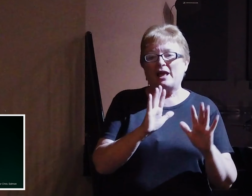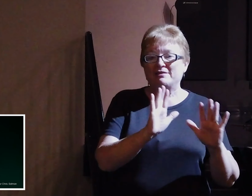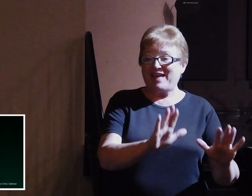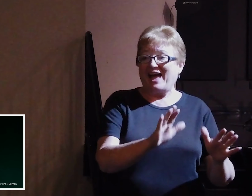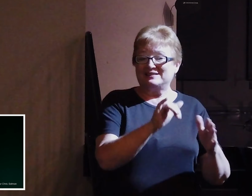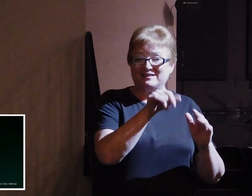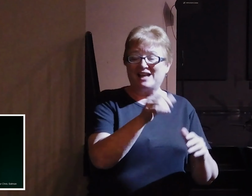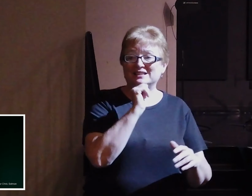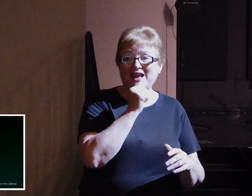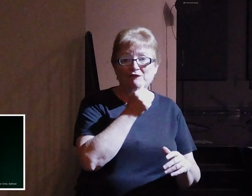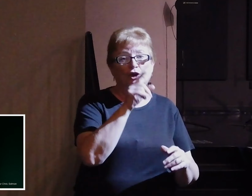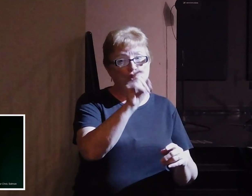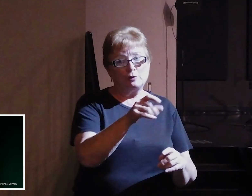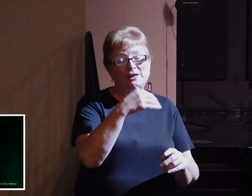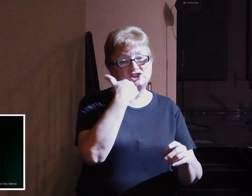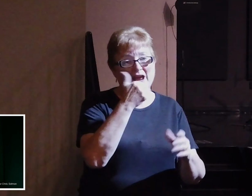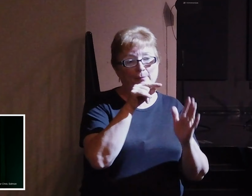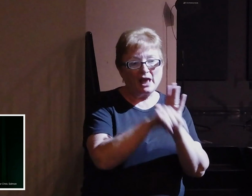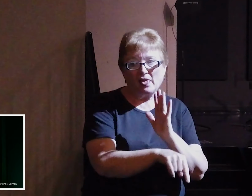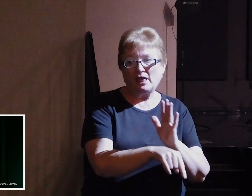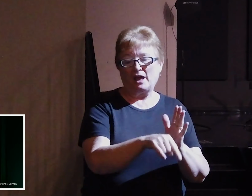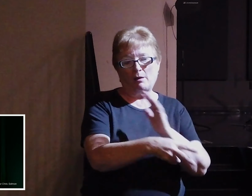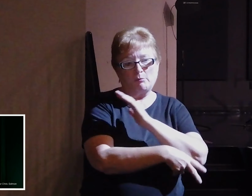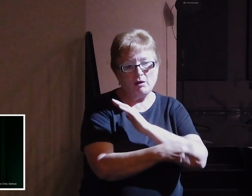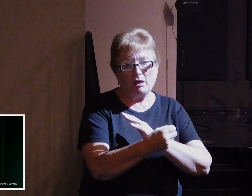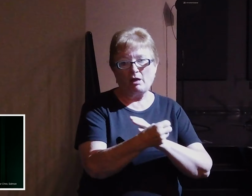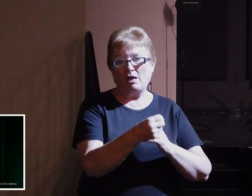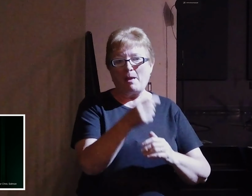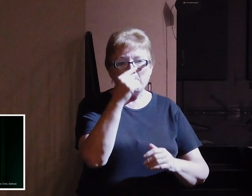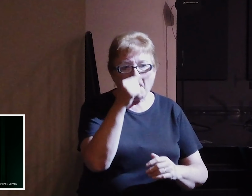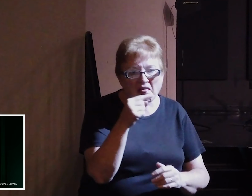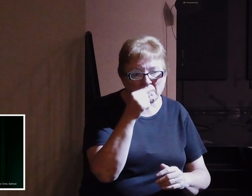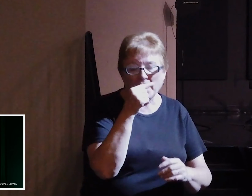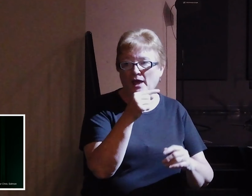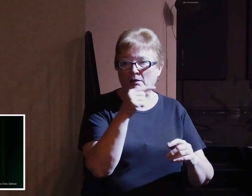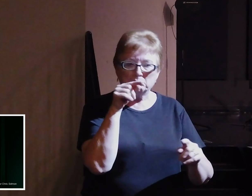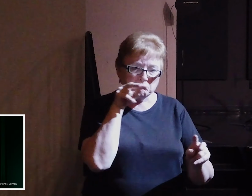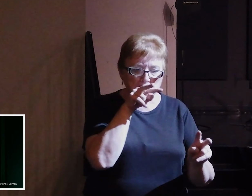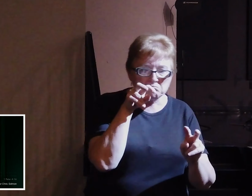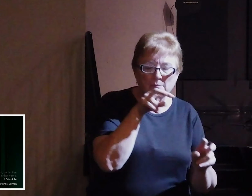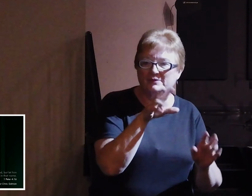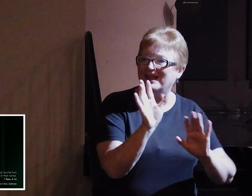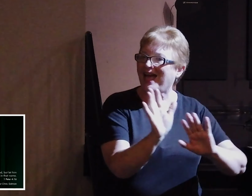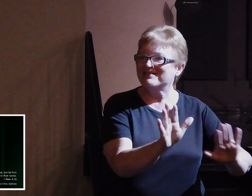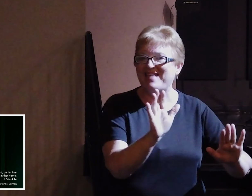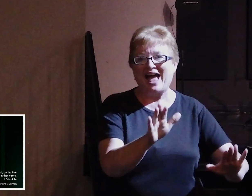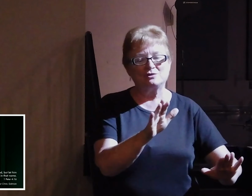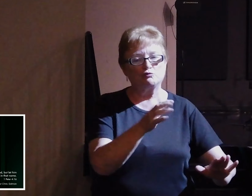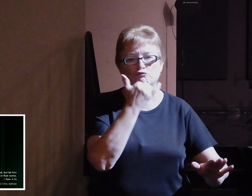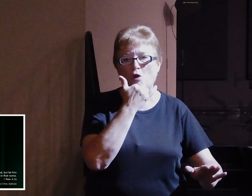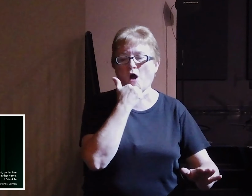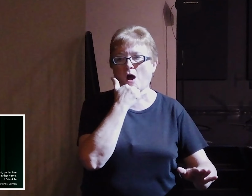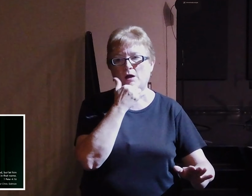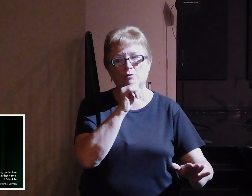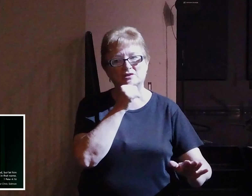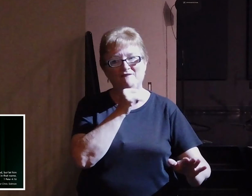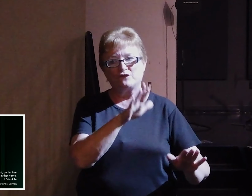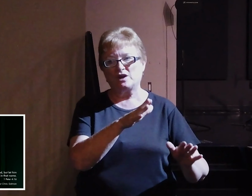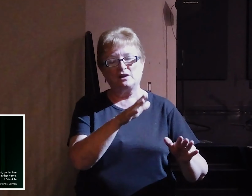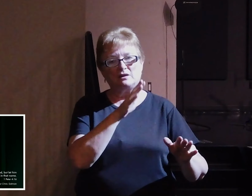what he's going to go on to in verse 16 and say. So 1 Peter 4, verse 16, says, yet if anyone suffers as a Christian,